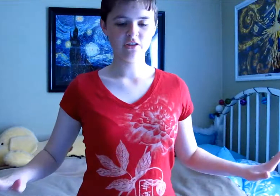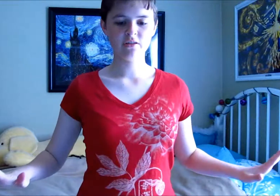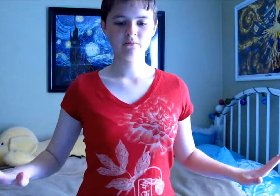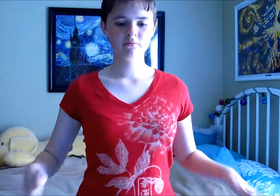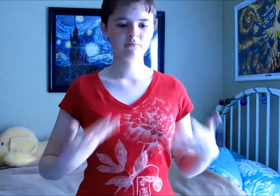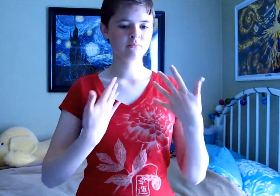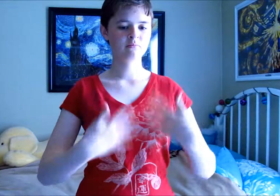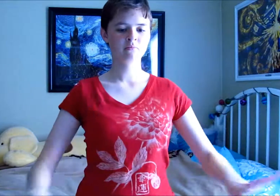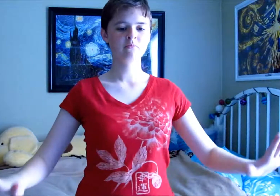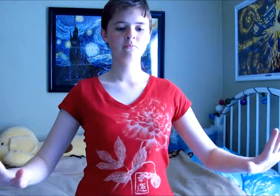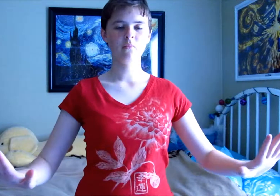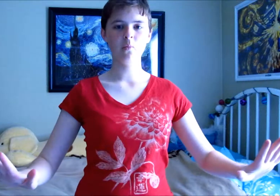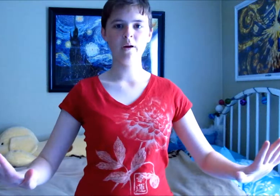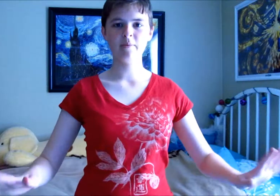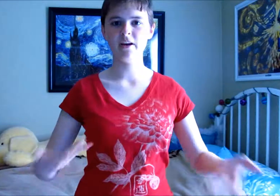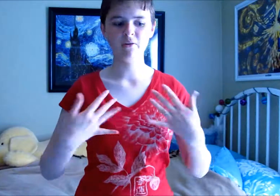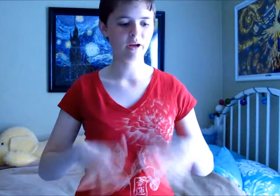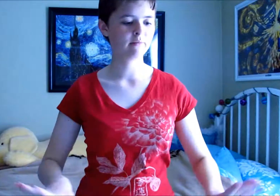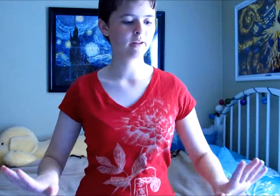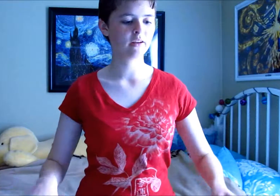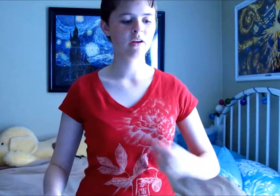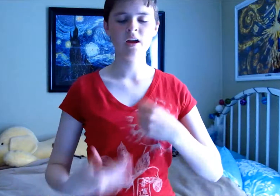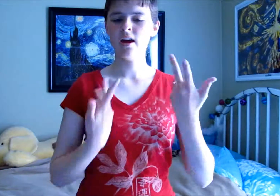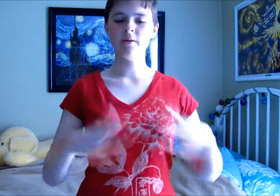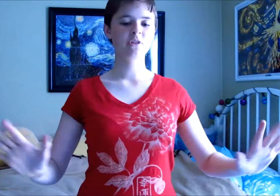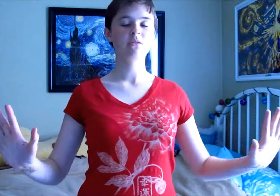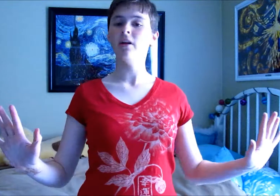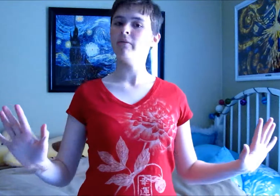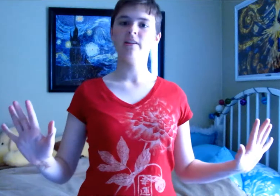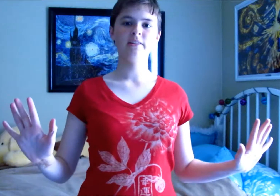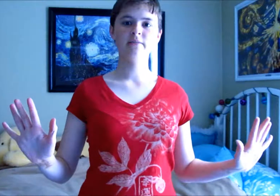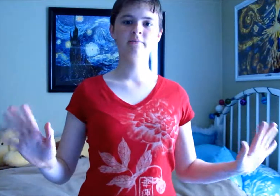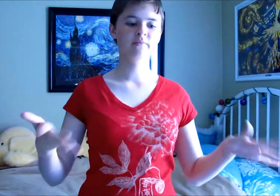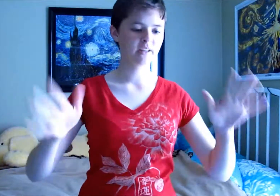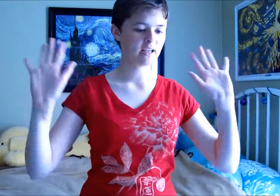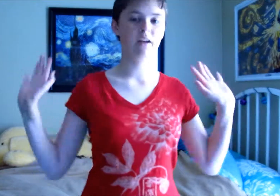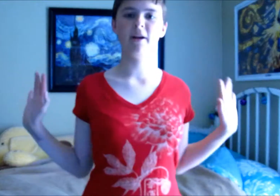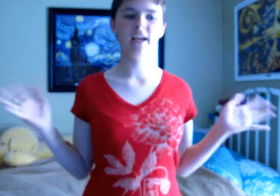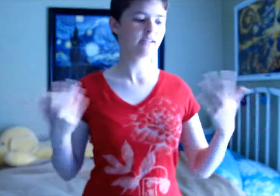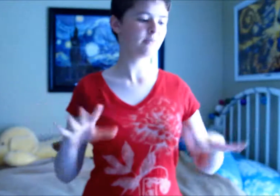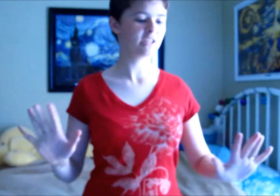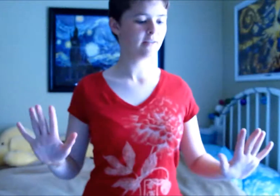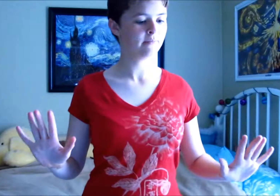just wiping it away. Like, I'm so done with this. It's out of my hands. I'm done.